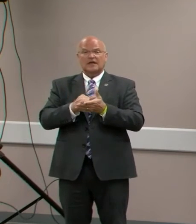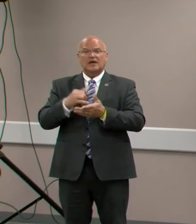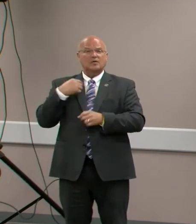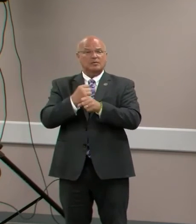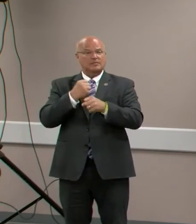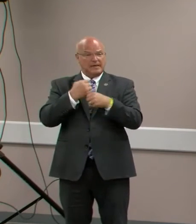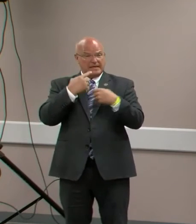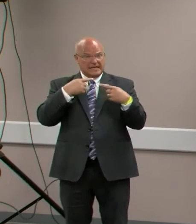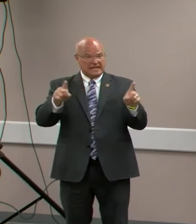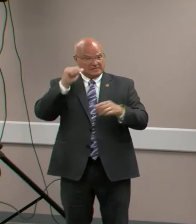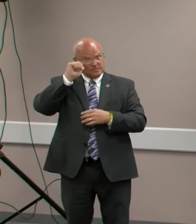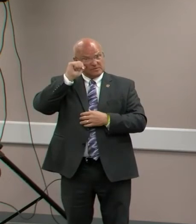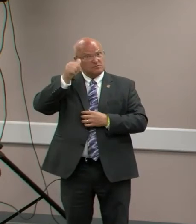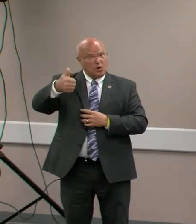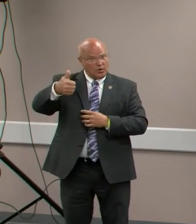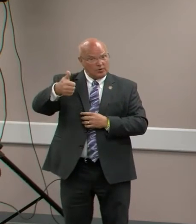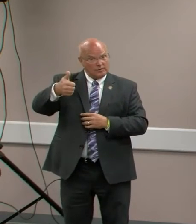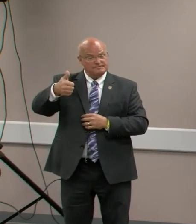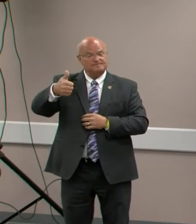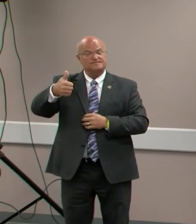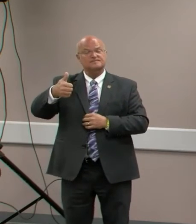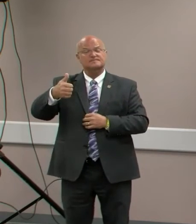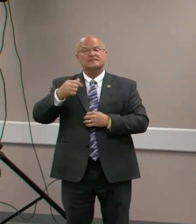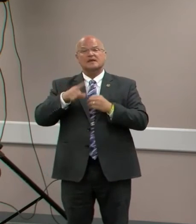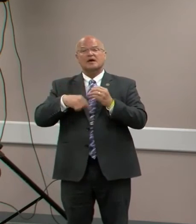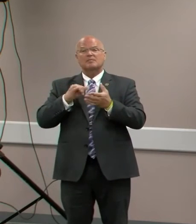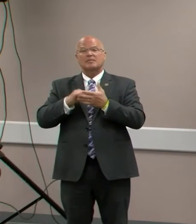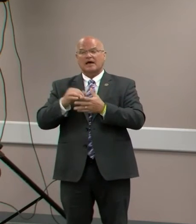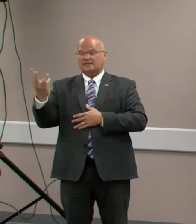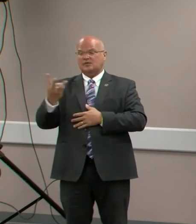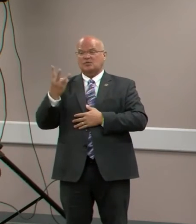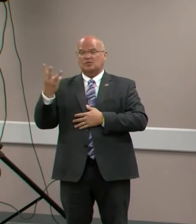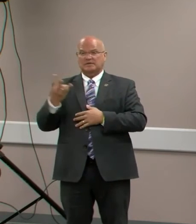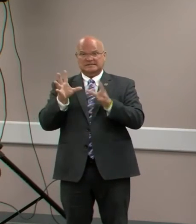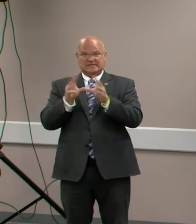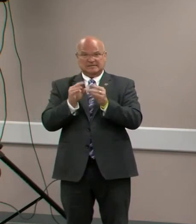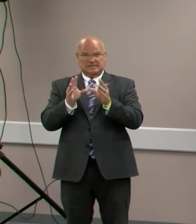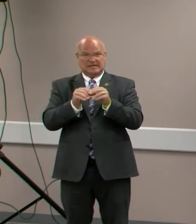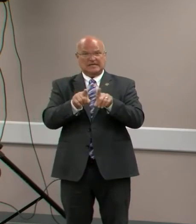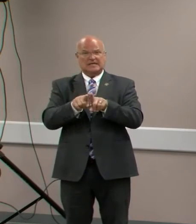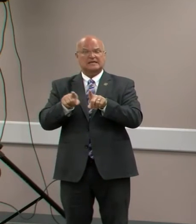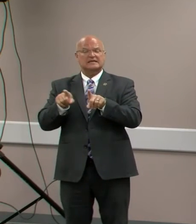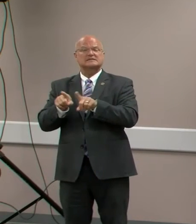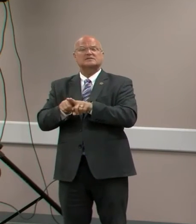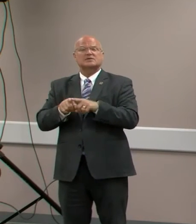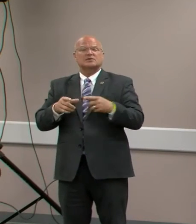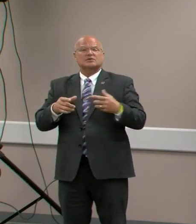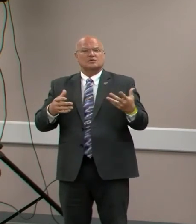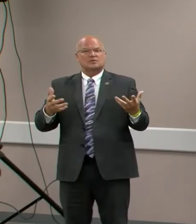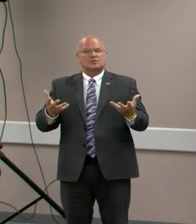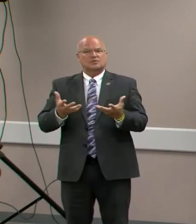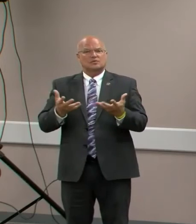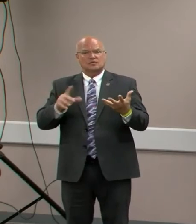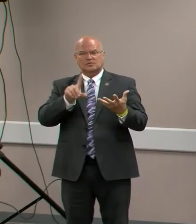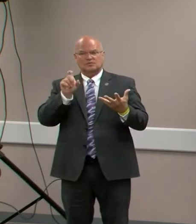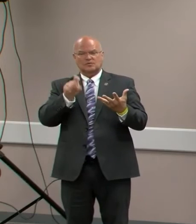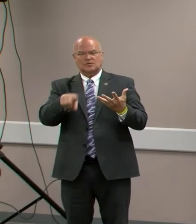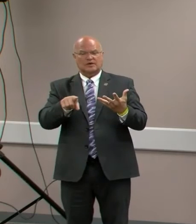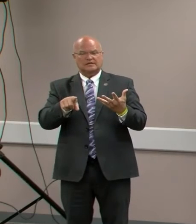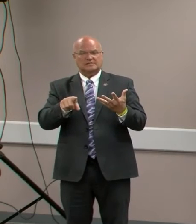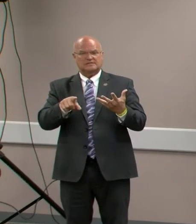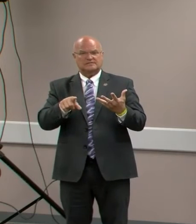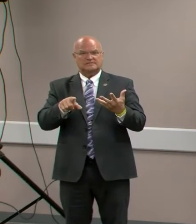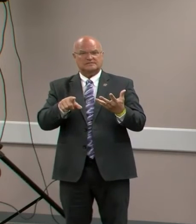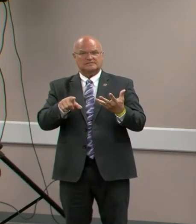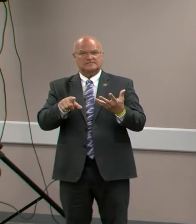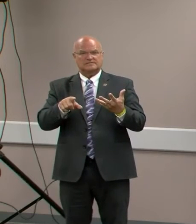be making an announcement tomorrow on the Wednesday session as to the question answered as